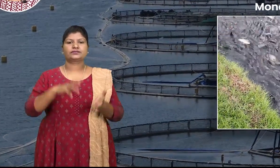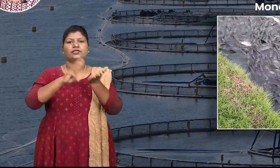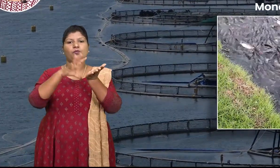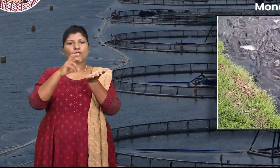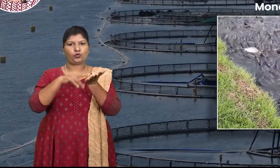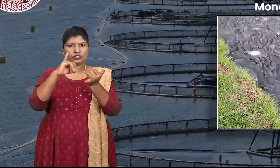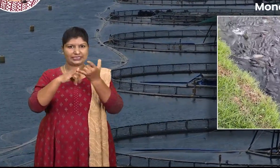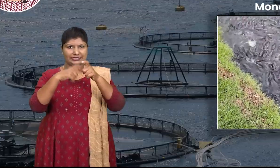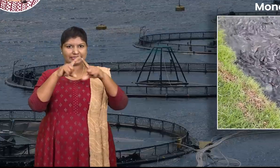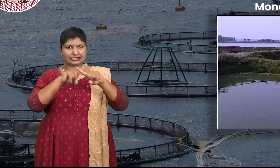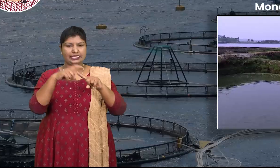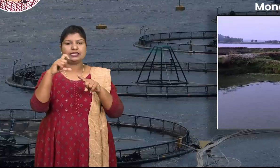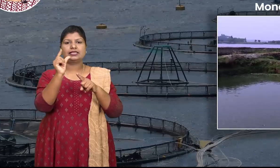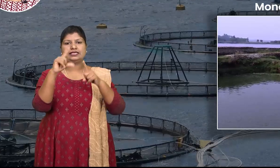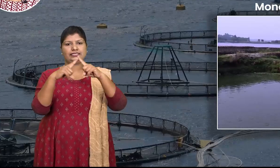Monosex culture.